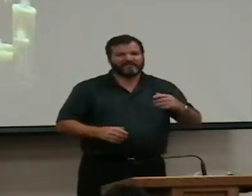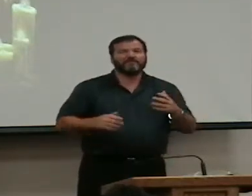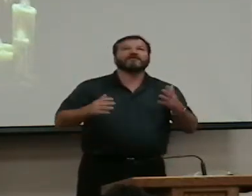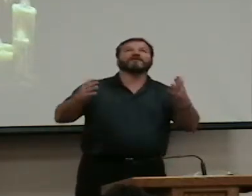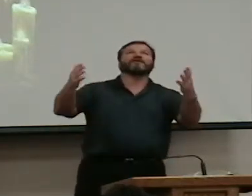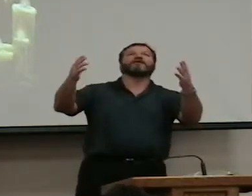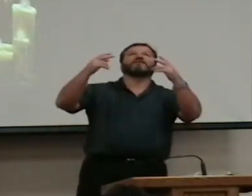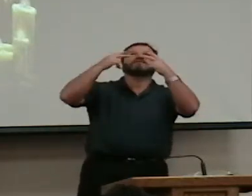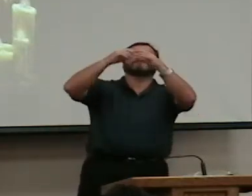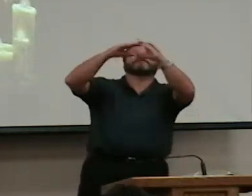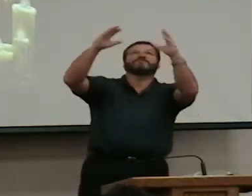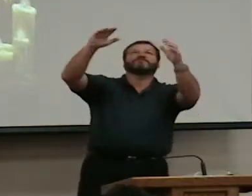them like Stephen.